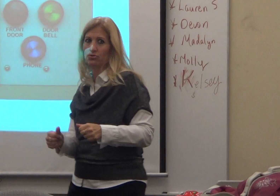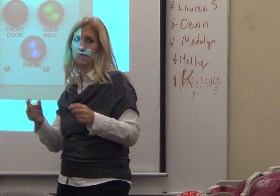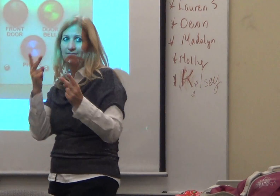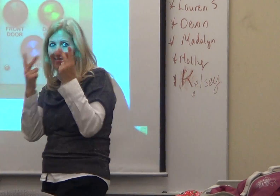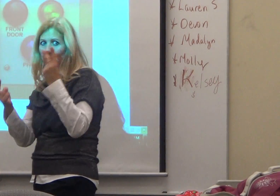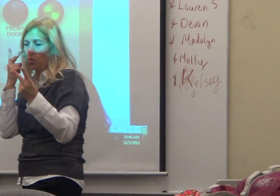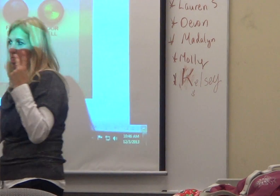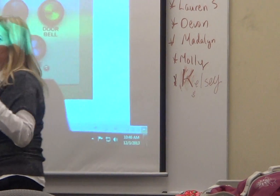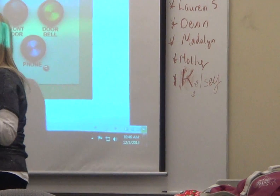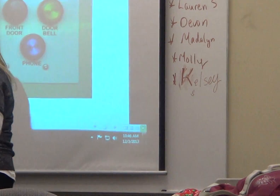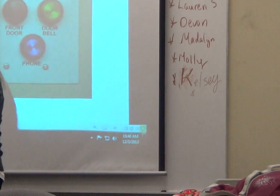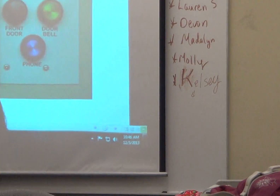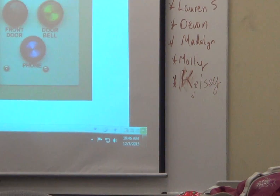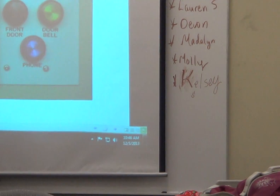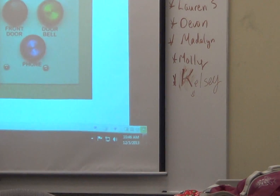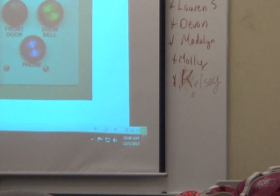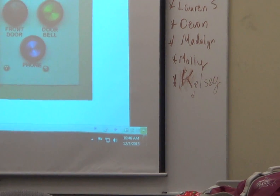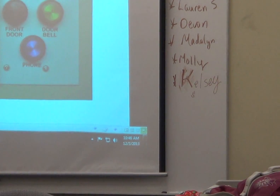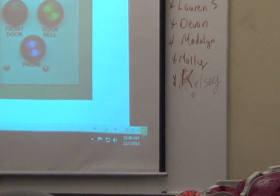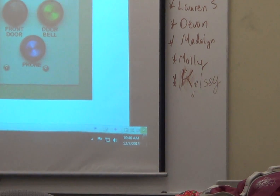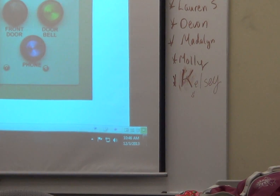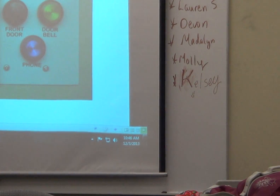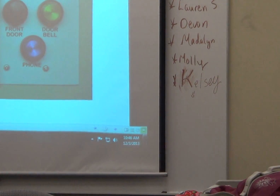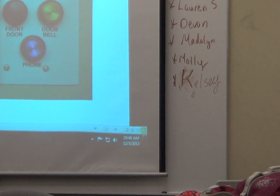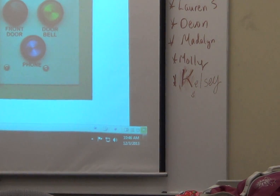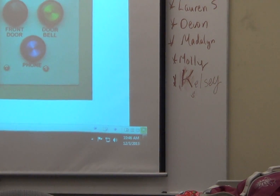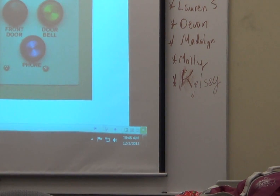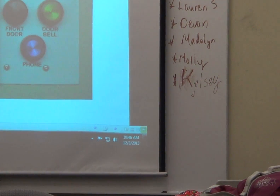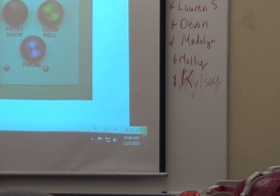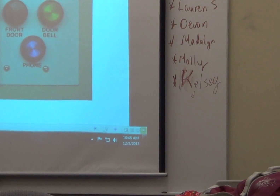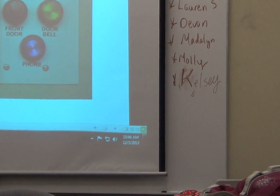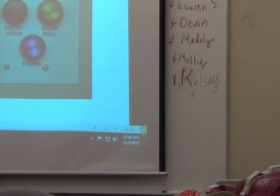day. It's good to remember that it's visual and accessible for deaf people.